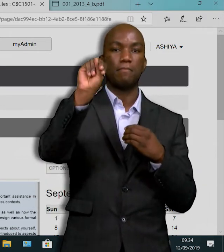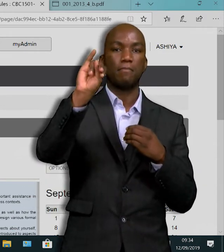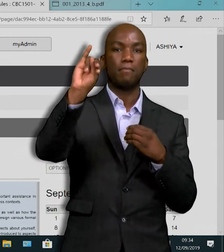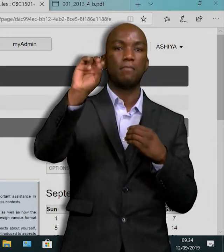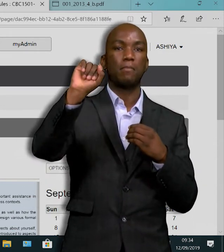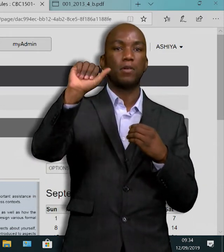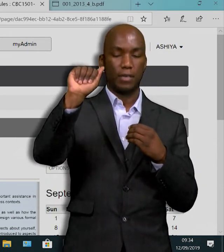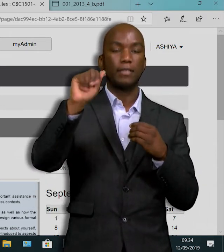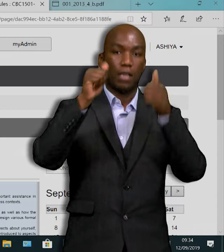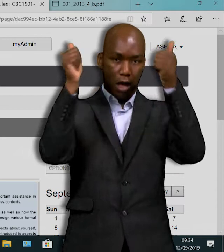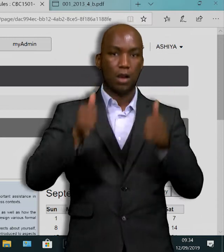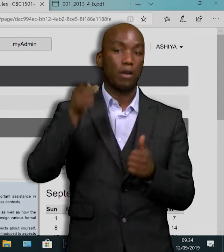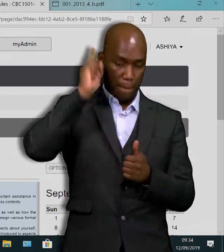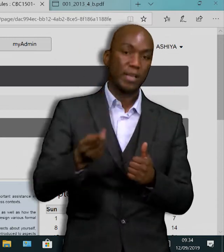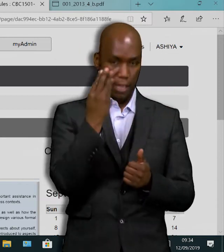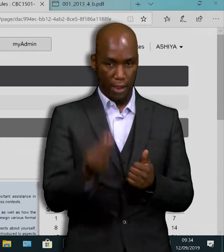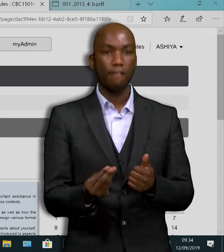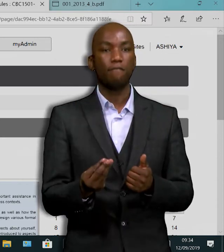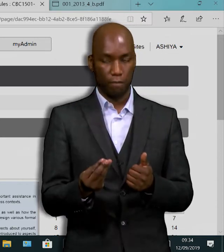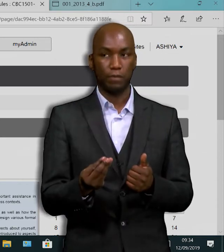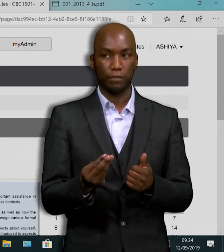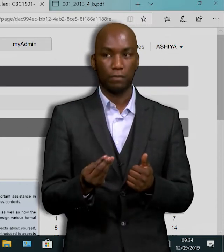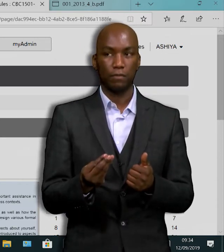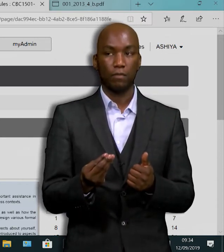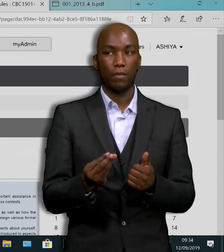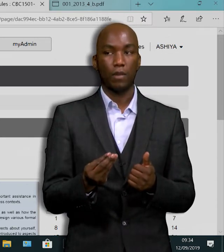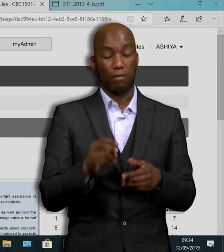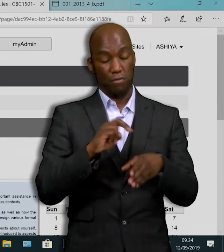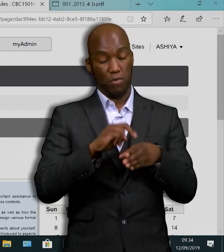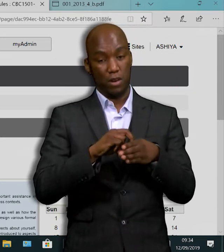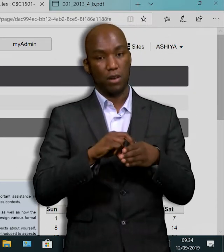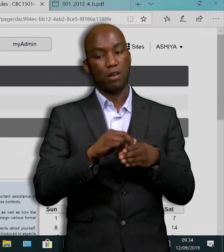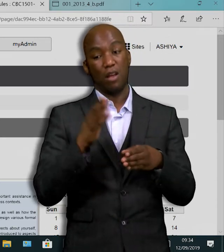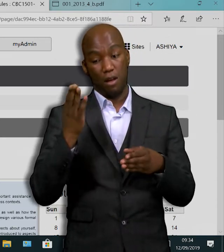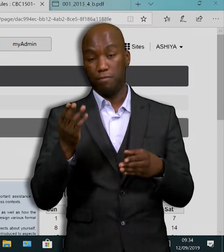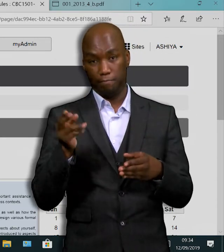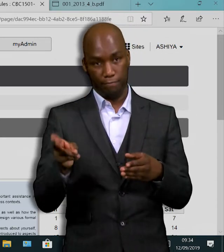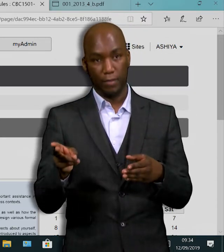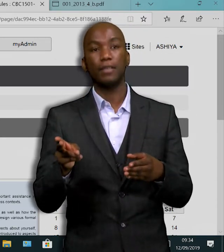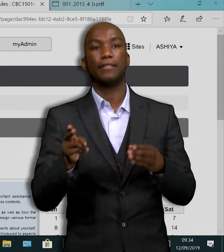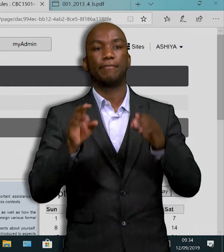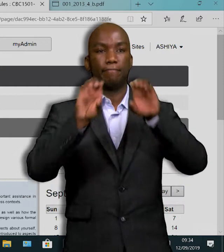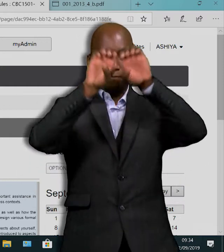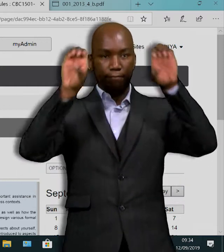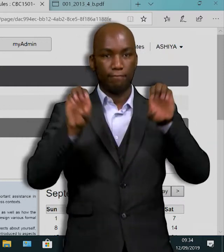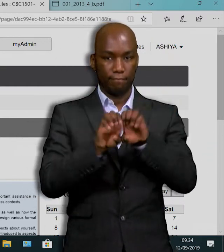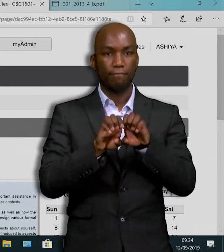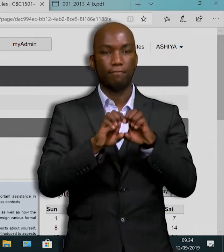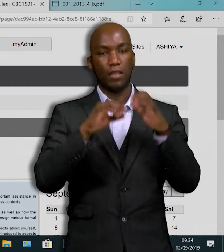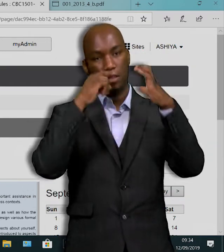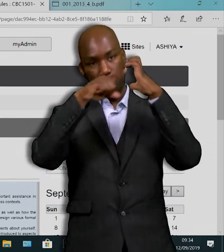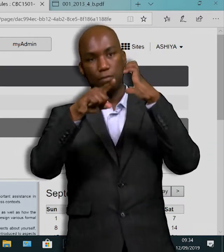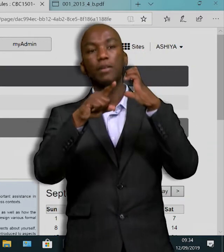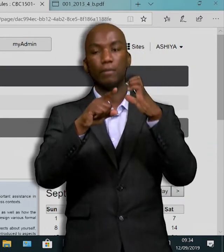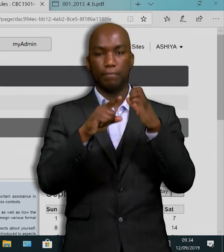account and your myLife email account in two separate processes.